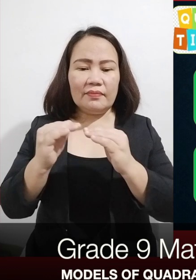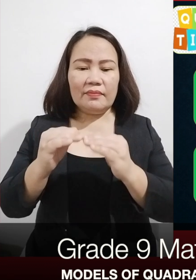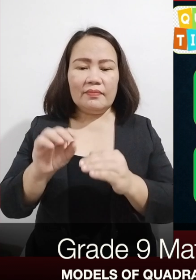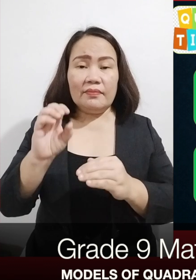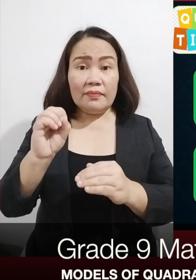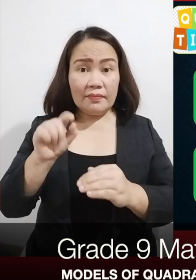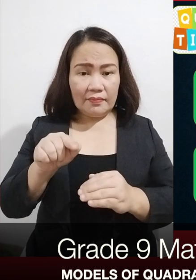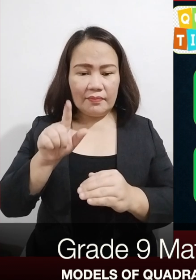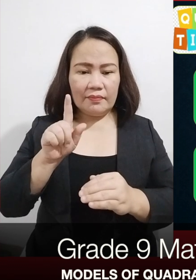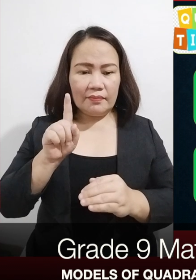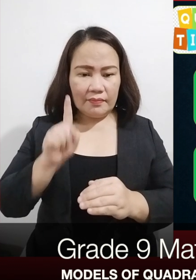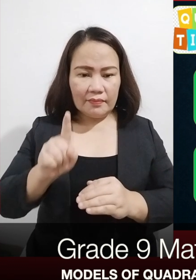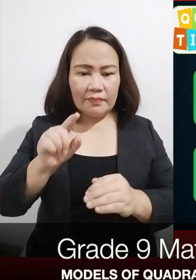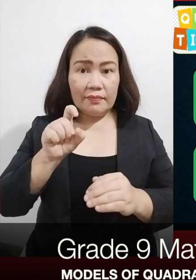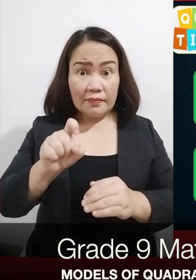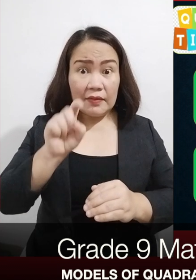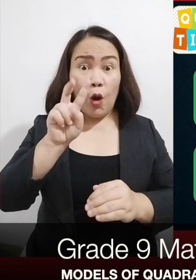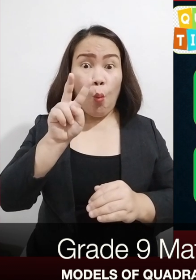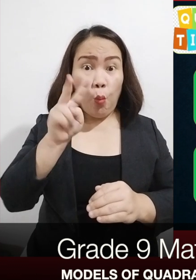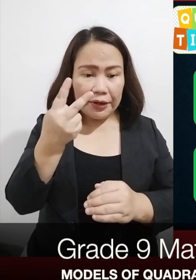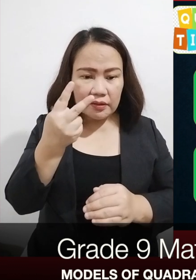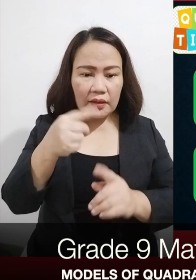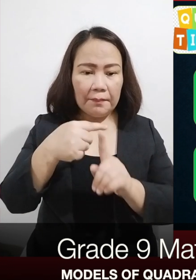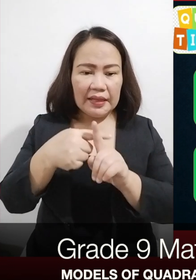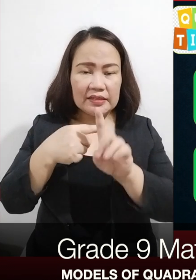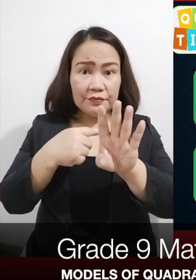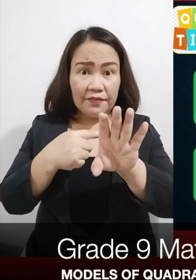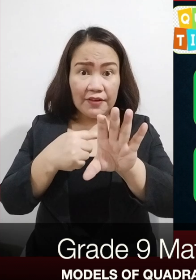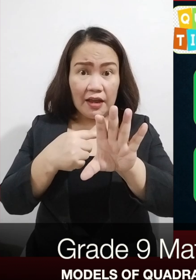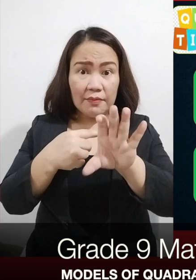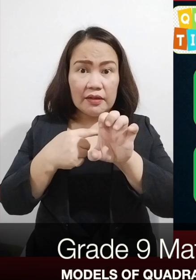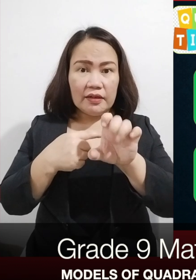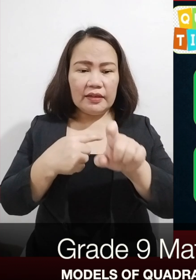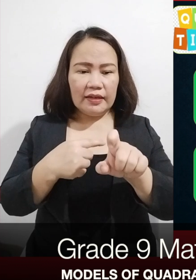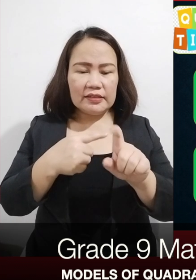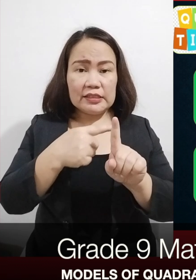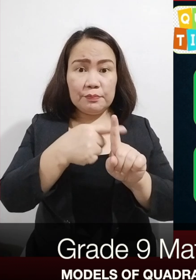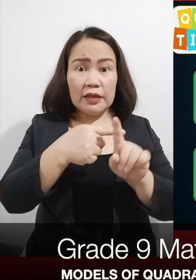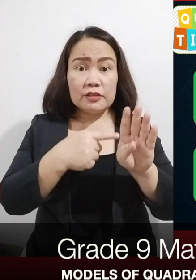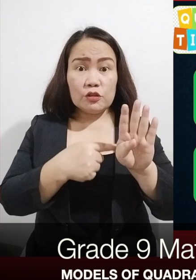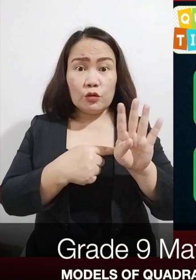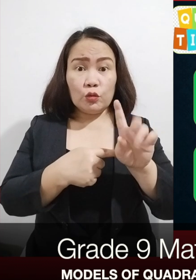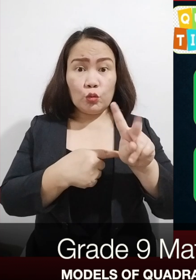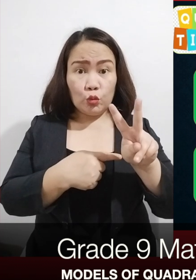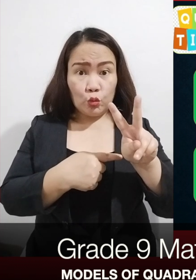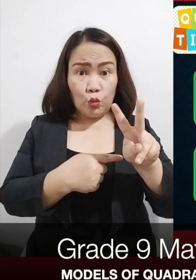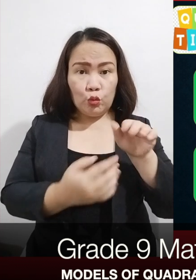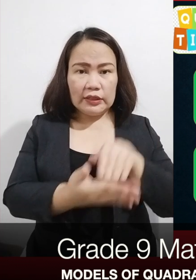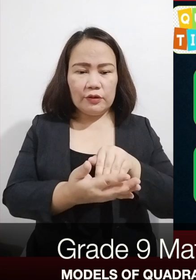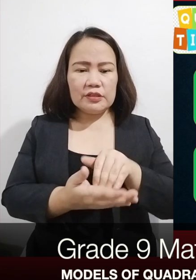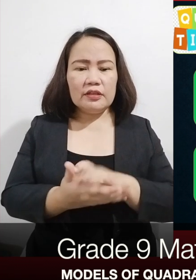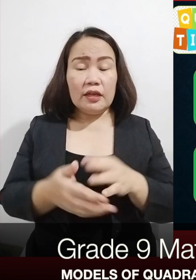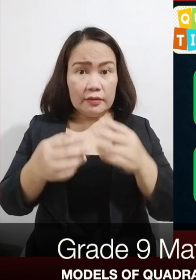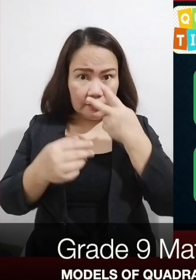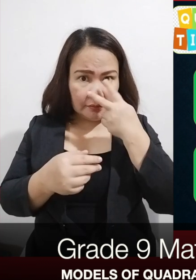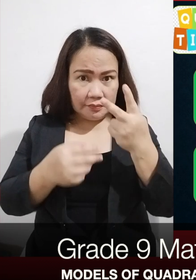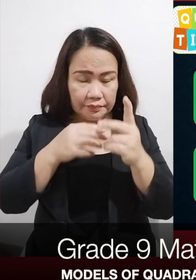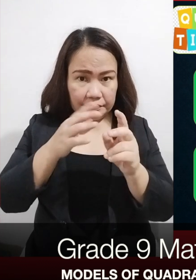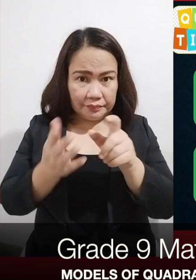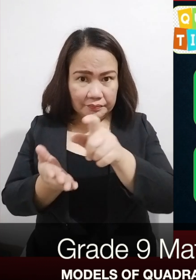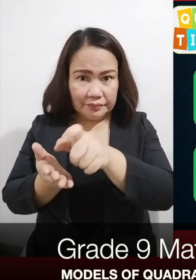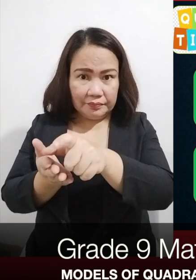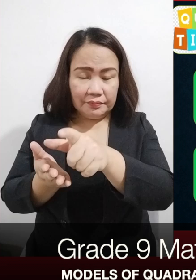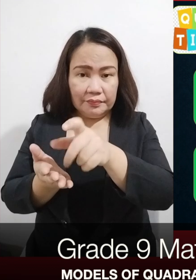to 0.1x squared plus 500x plus 2,000. So, ito, ayan. So, dito tayo lagi titingin. So, the